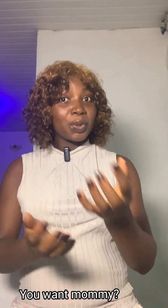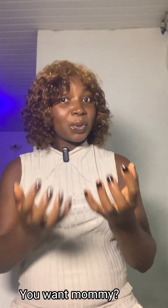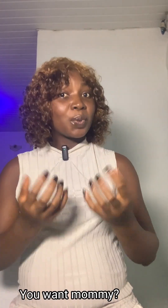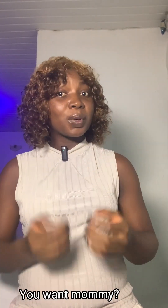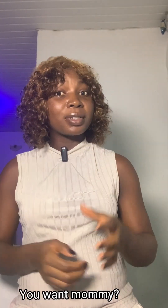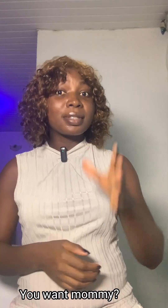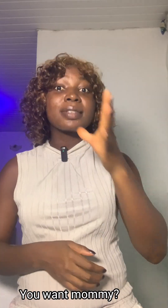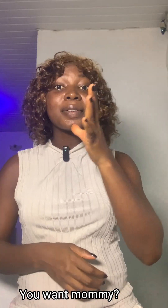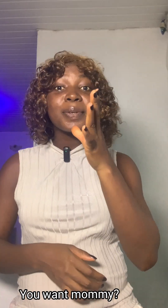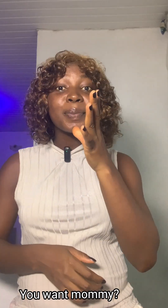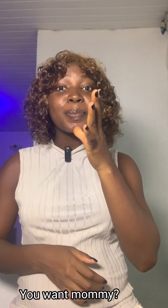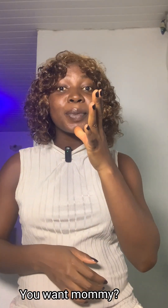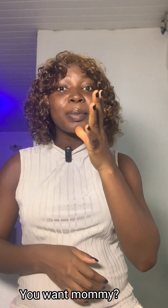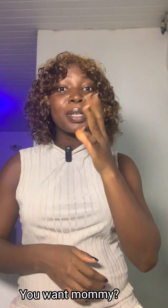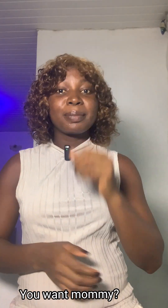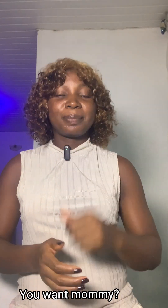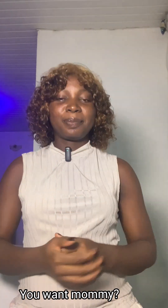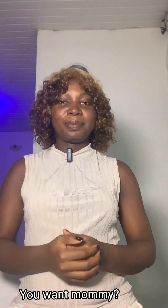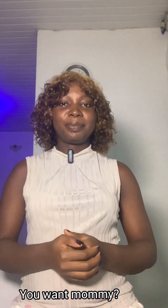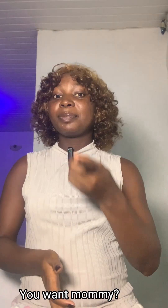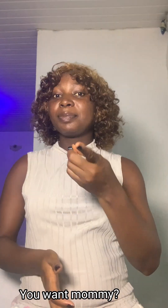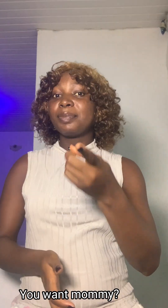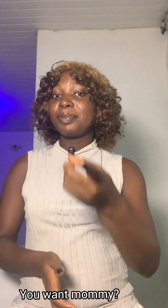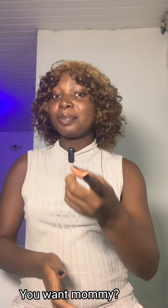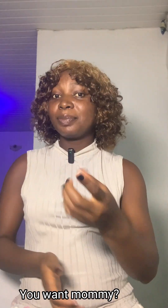You want mommy?